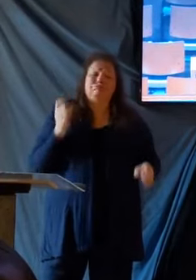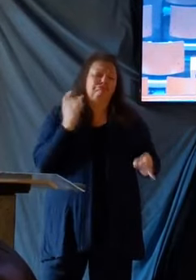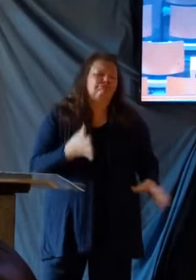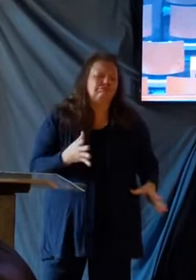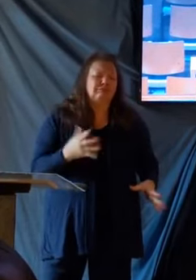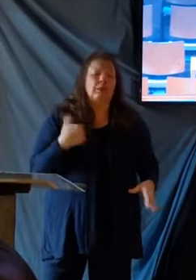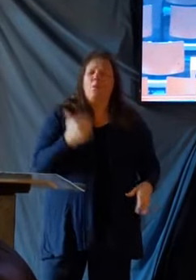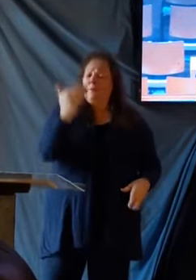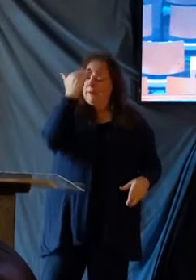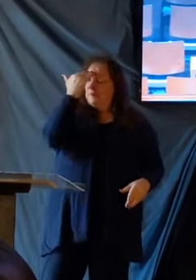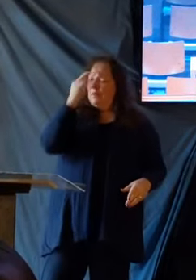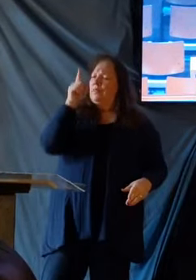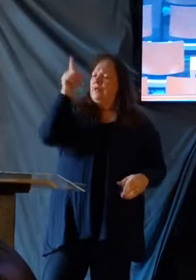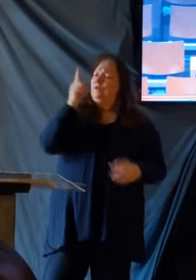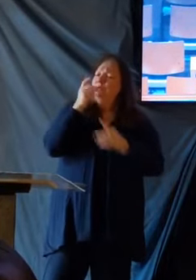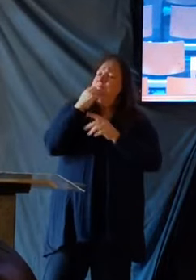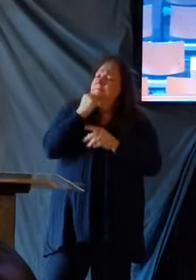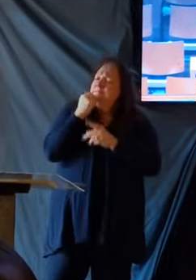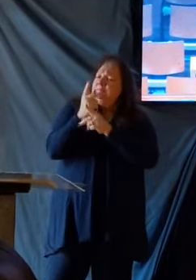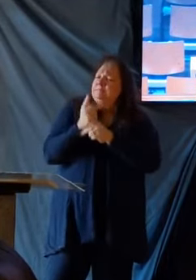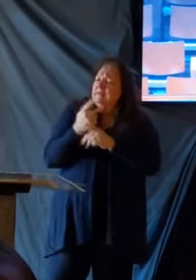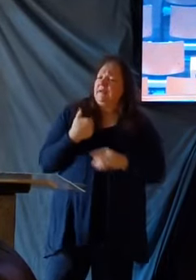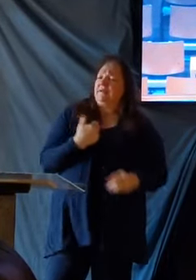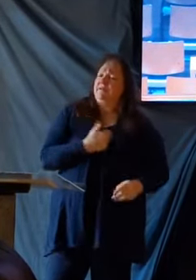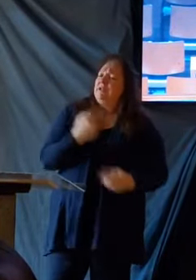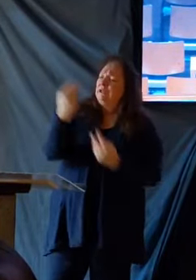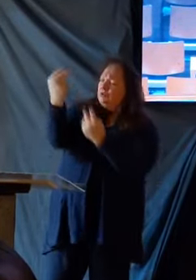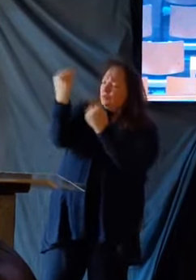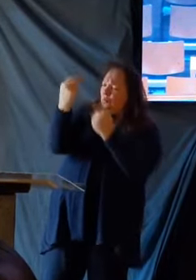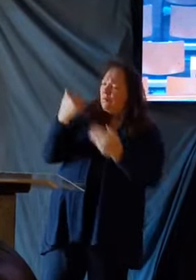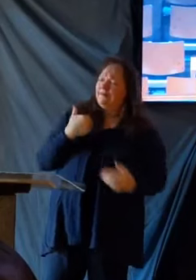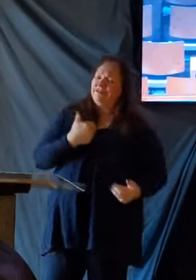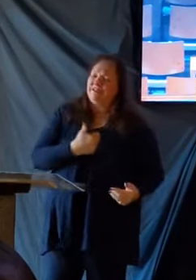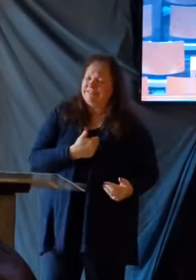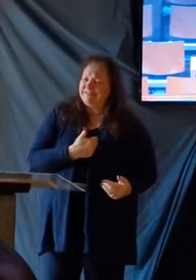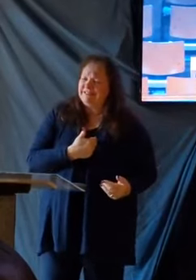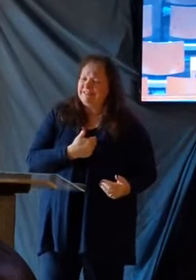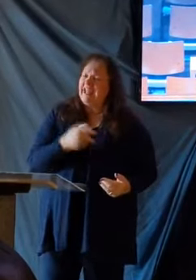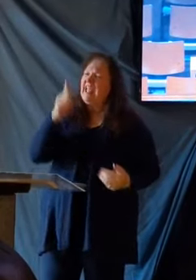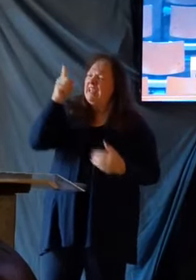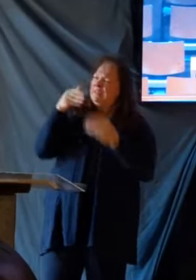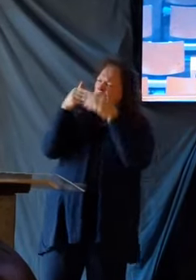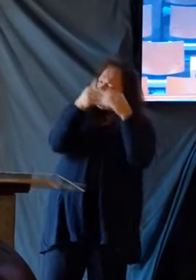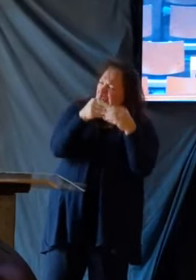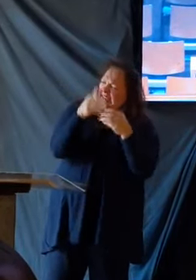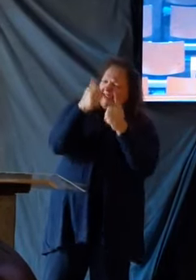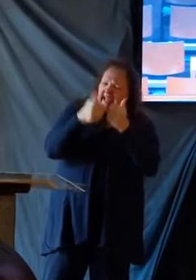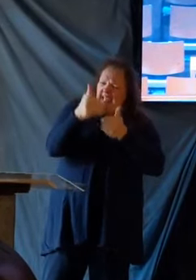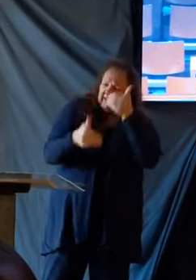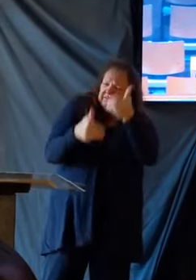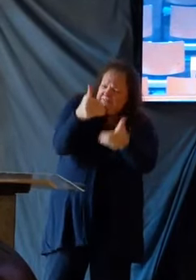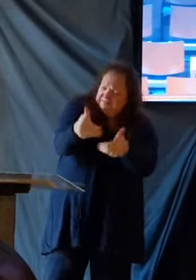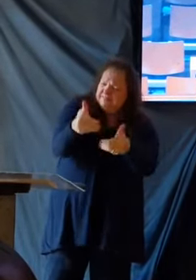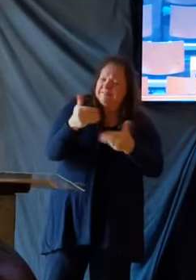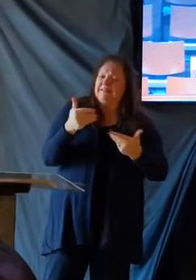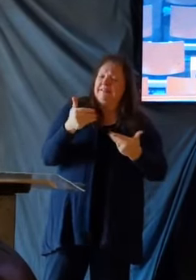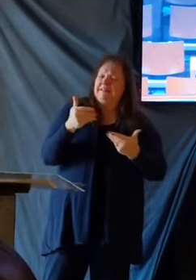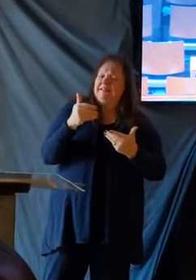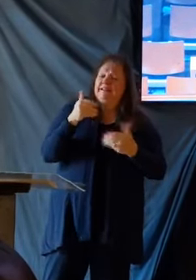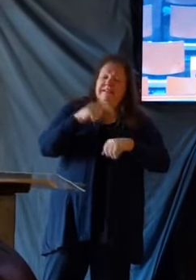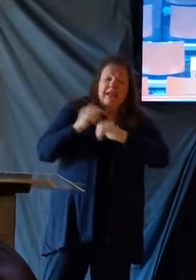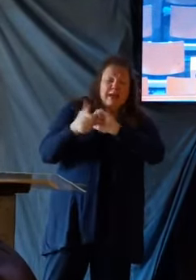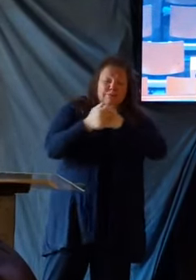the confidence that you care for us, you're watching over us, and you guide us in each of our steps.